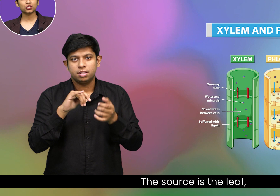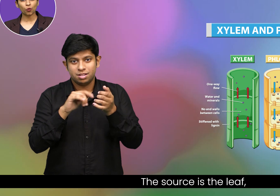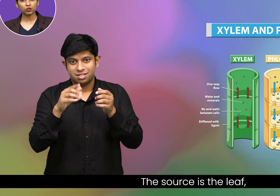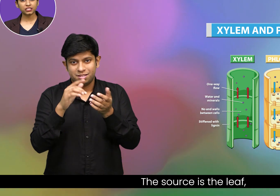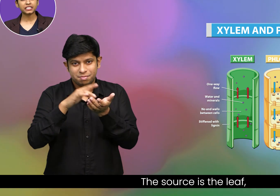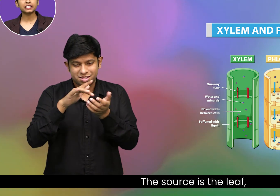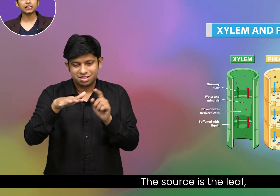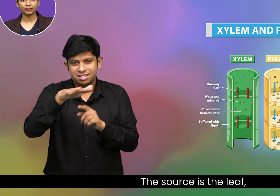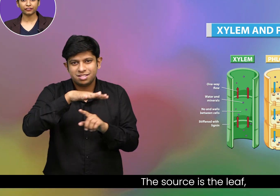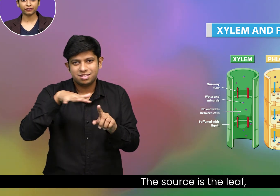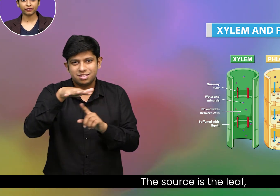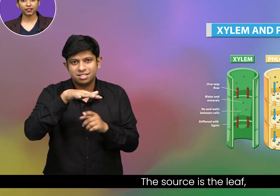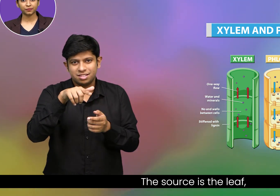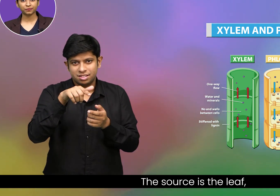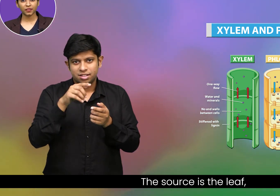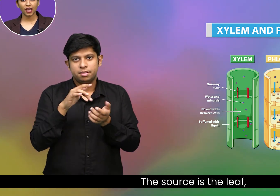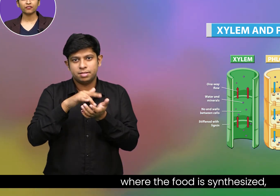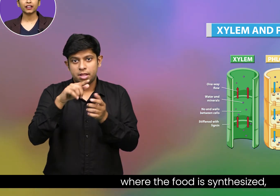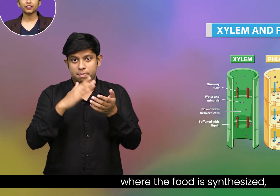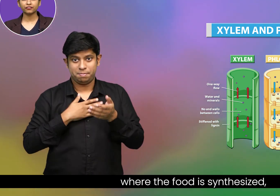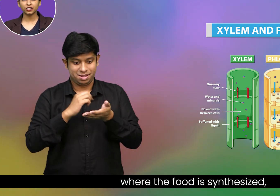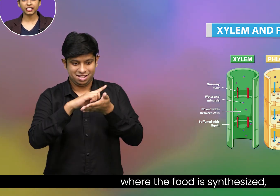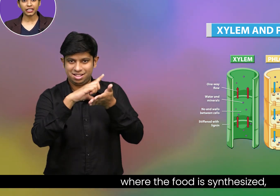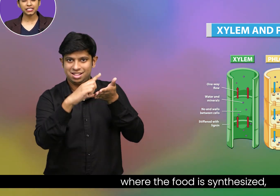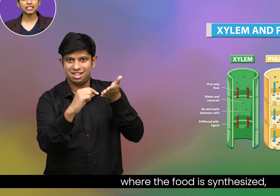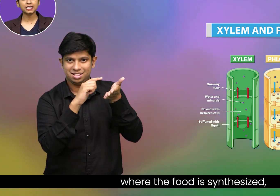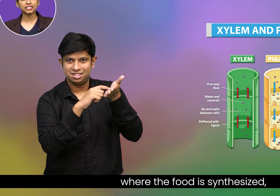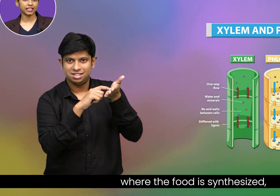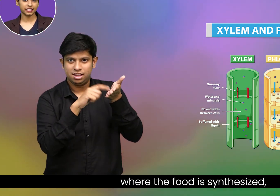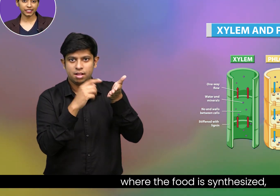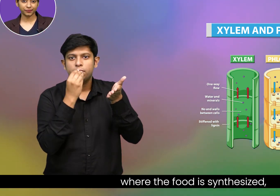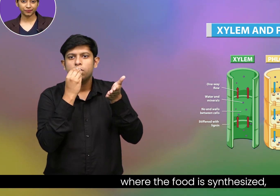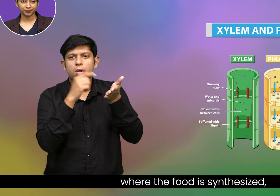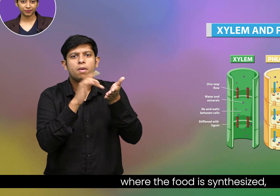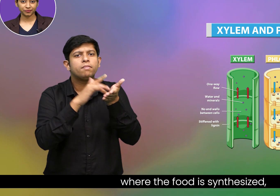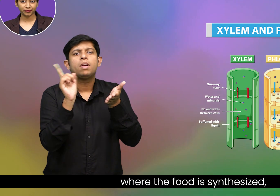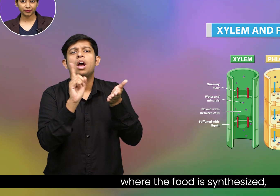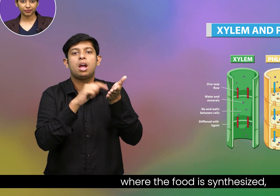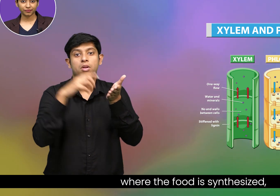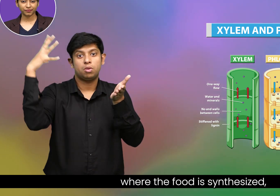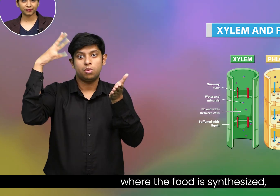The source is the leaf, where the food is synthesized,